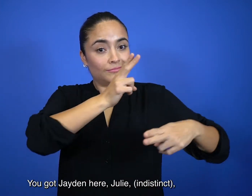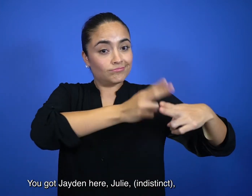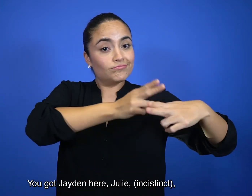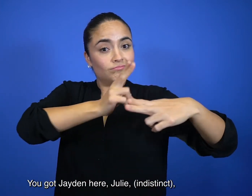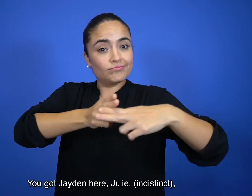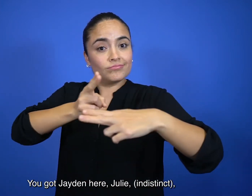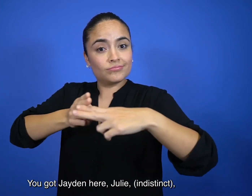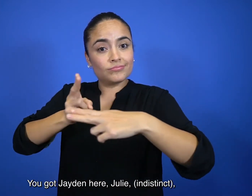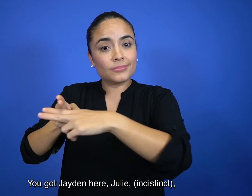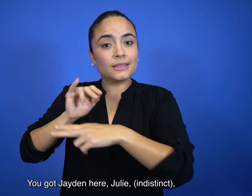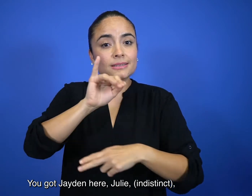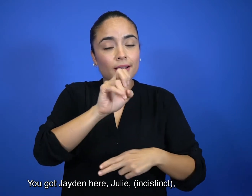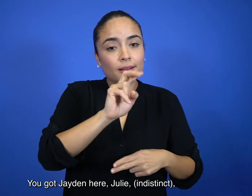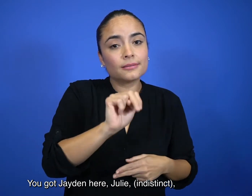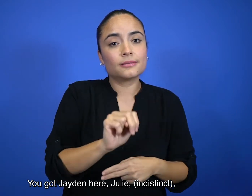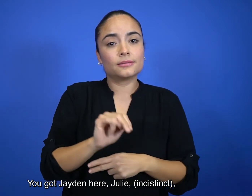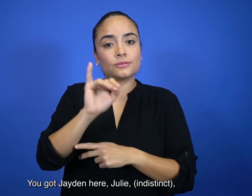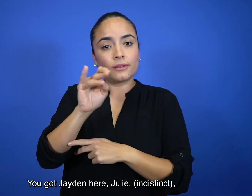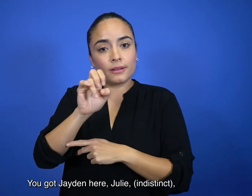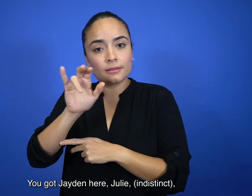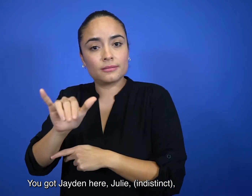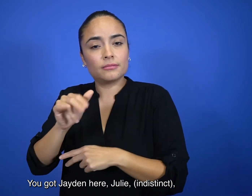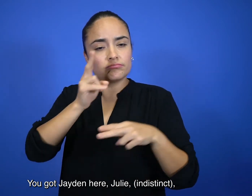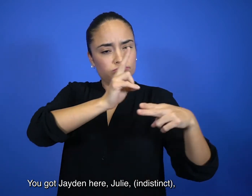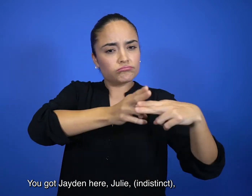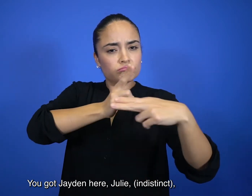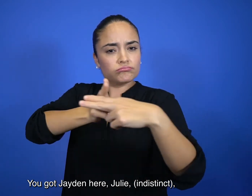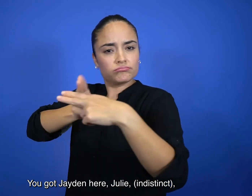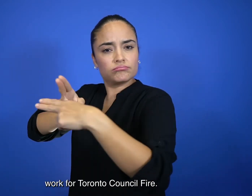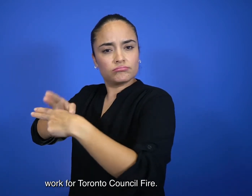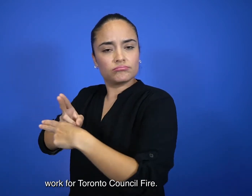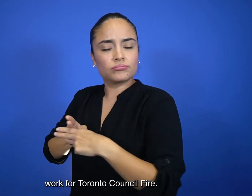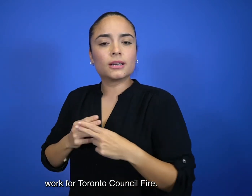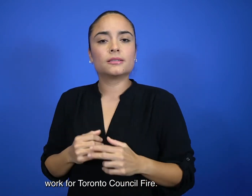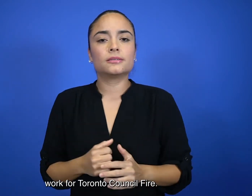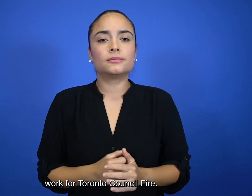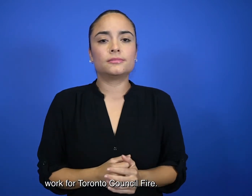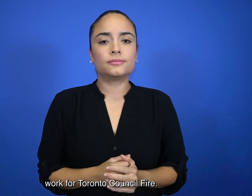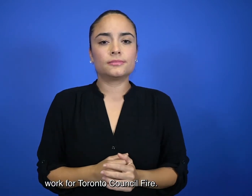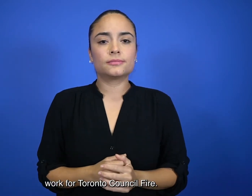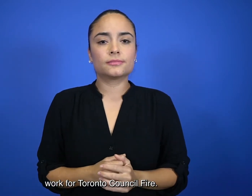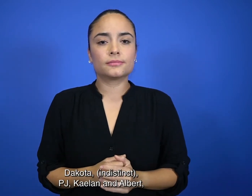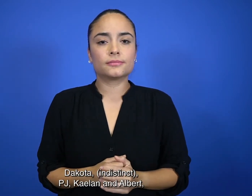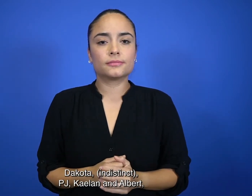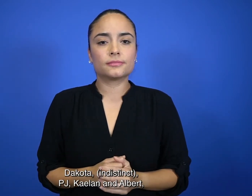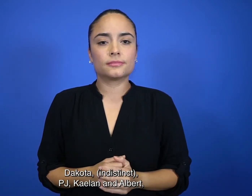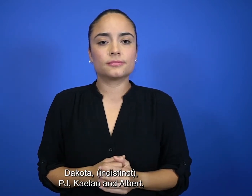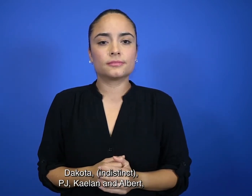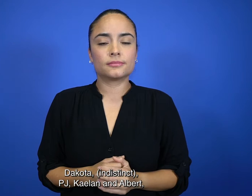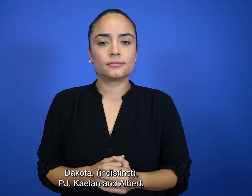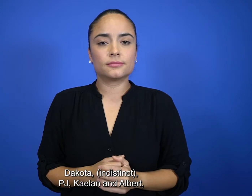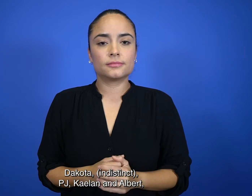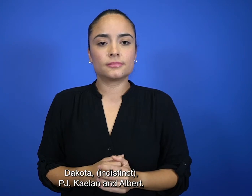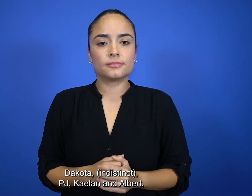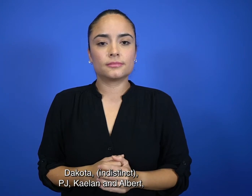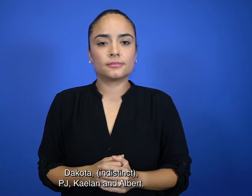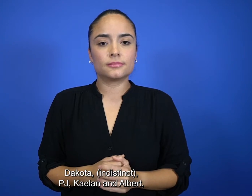here, Joey, Anthony Gladu, our KZN worker at Toronto Council Fire, Dakota Meyer, DJ,